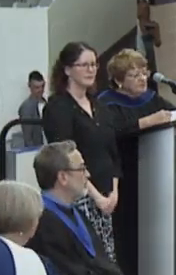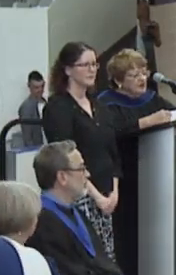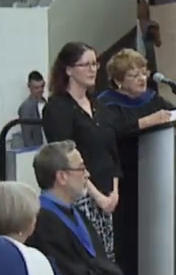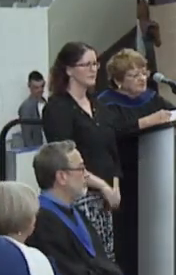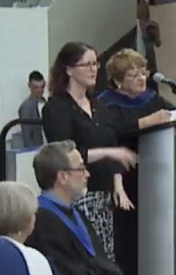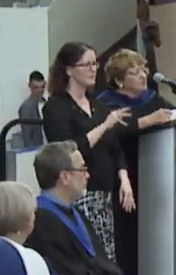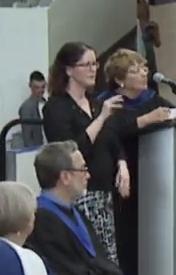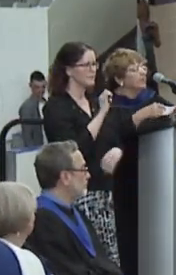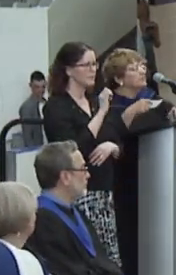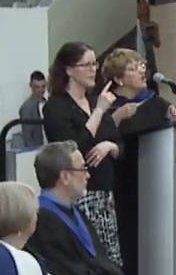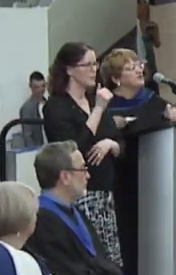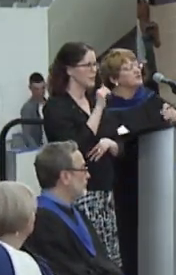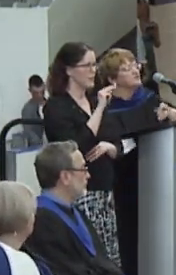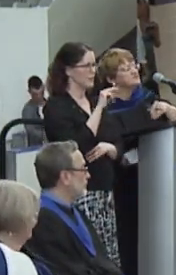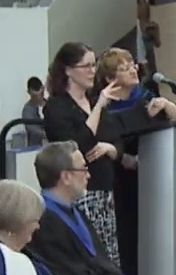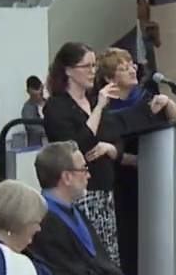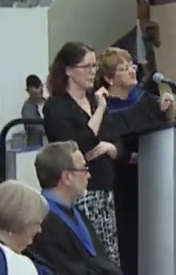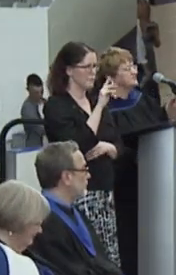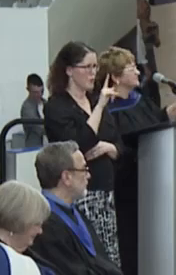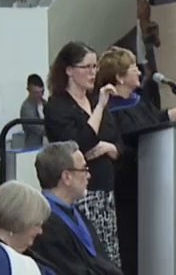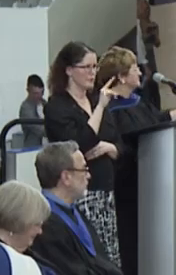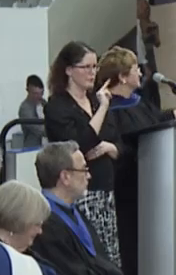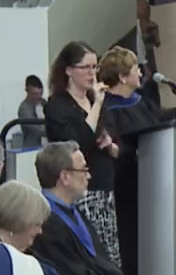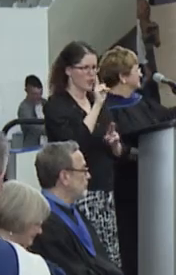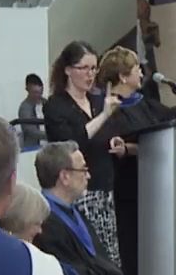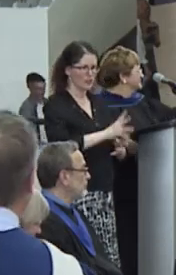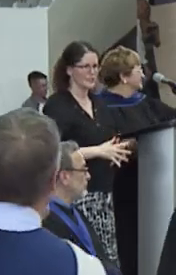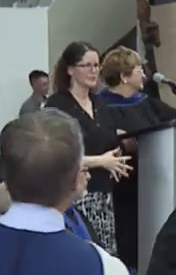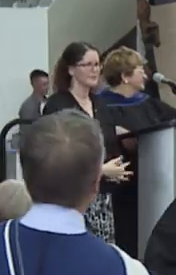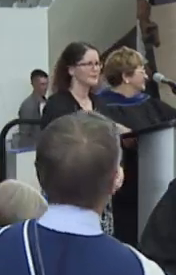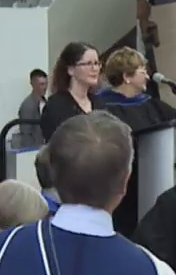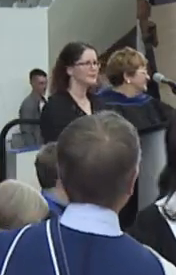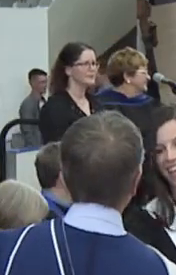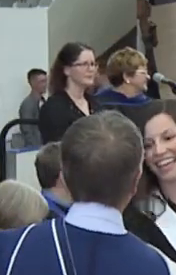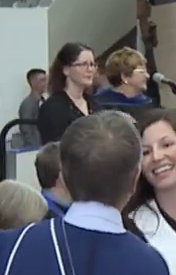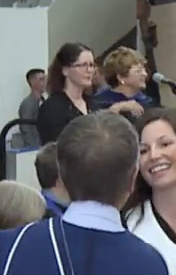Megan Martin with honors.